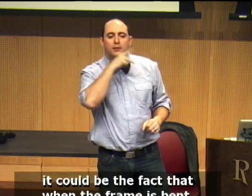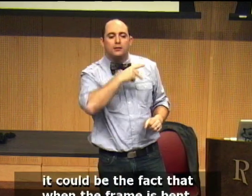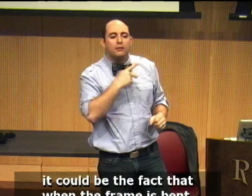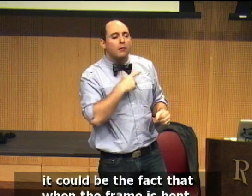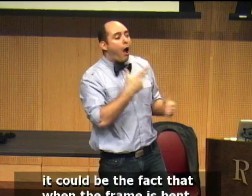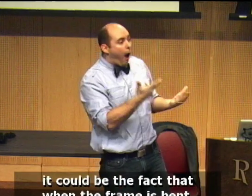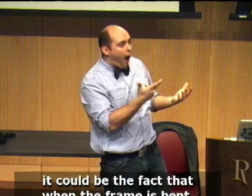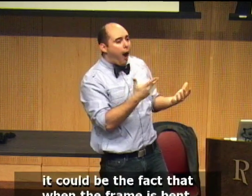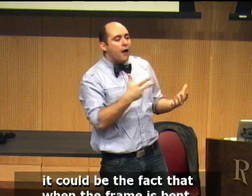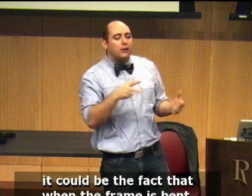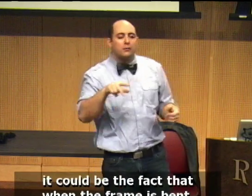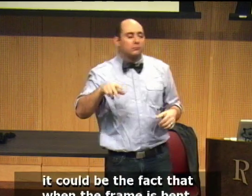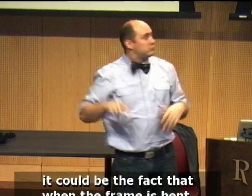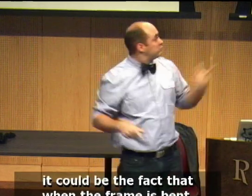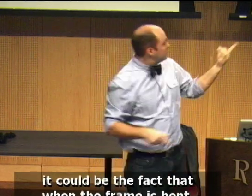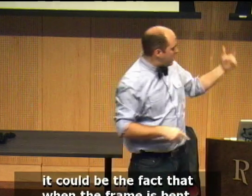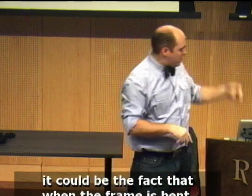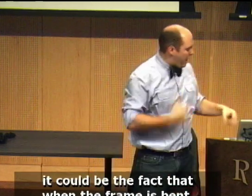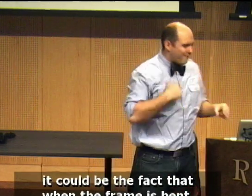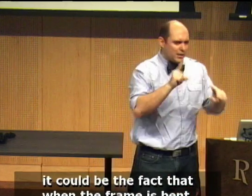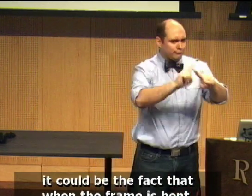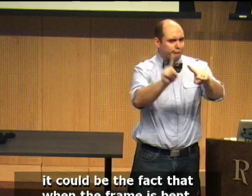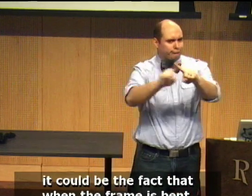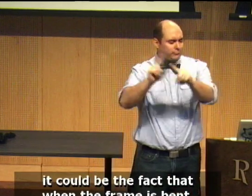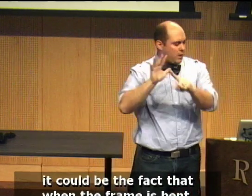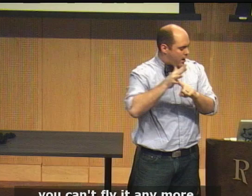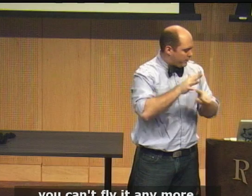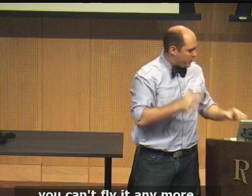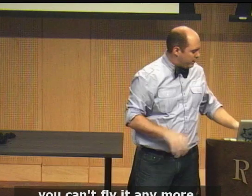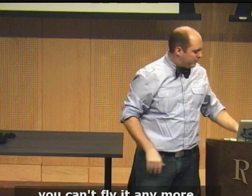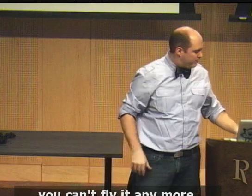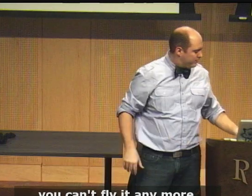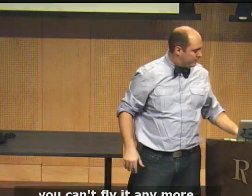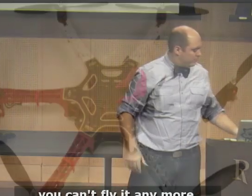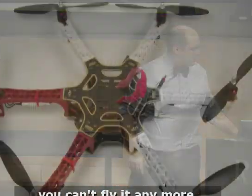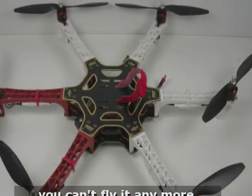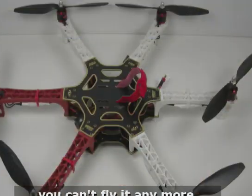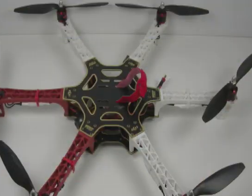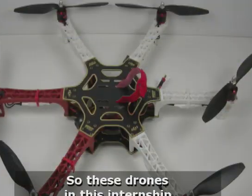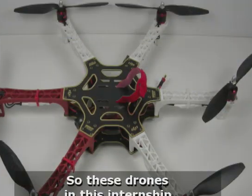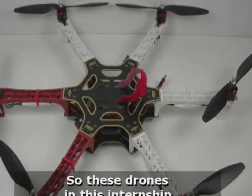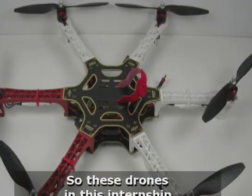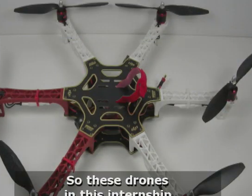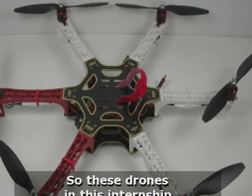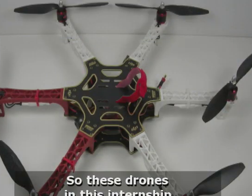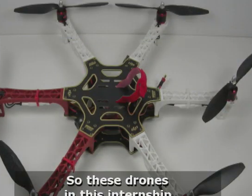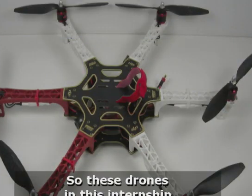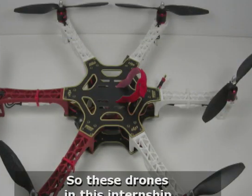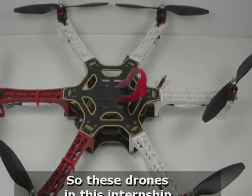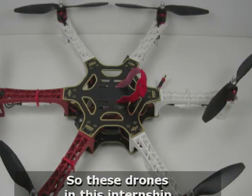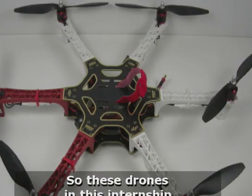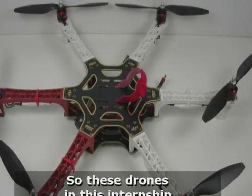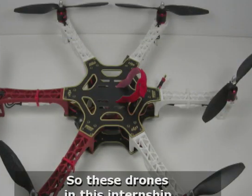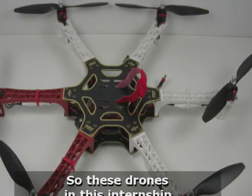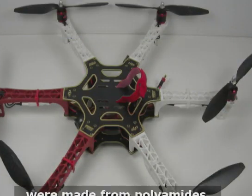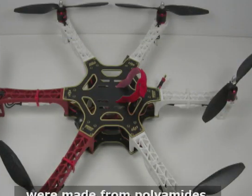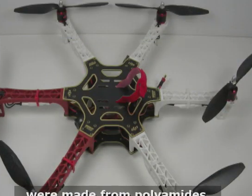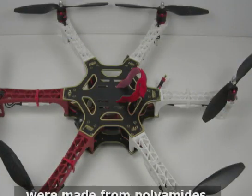could be the fact that when the frame is bent, you can't fly it anymore. So these drones in this internship were